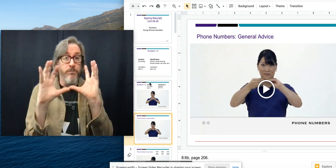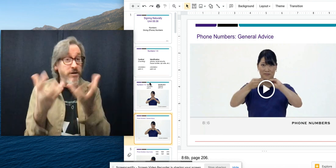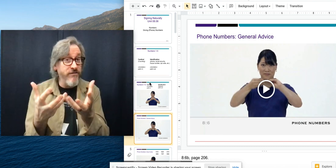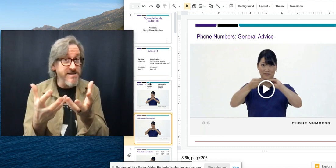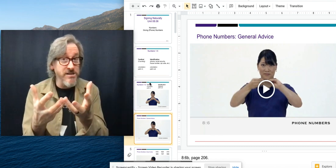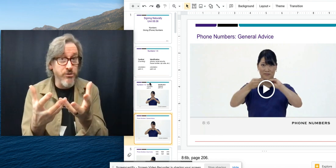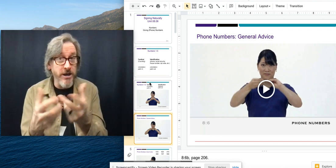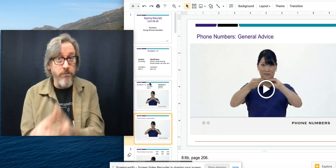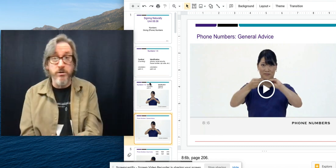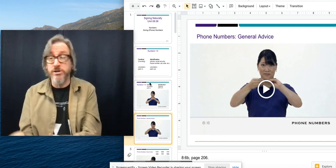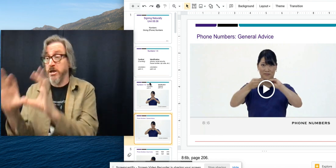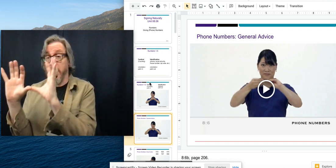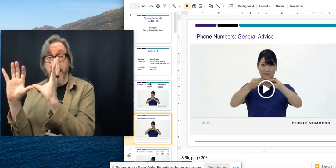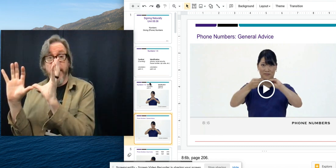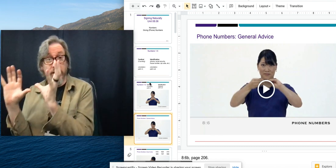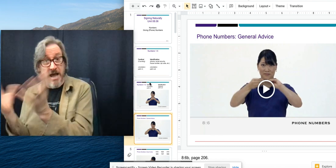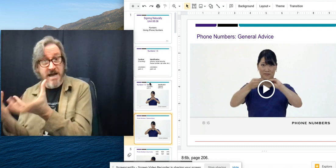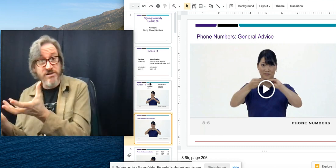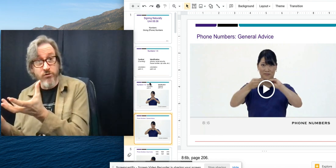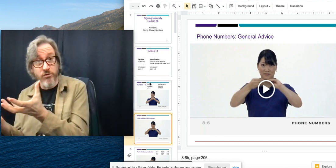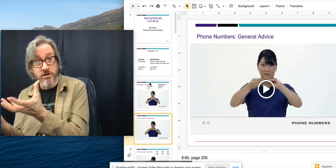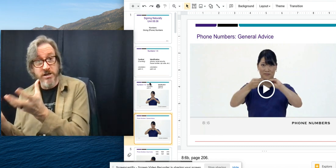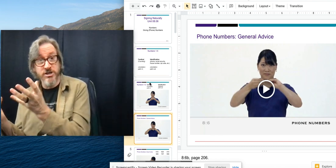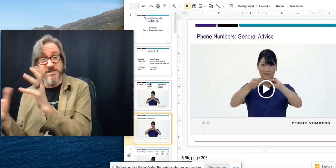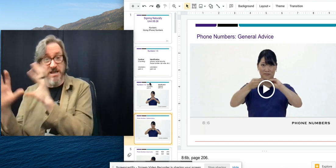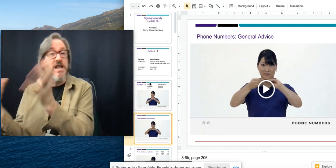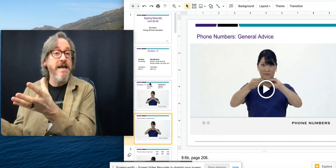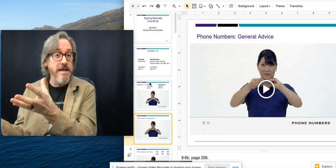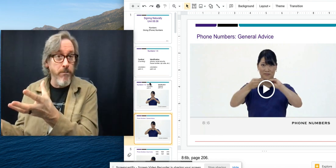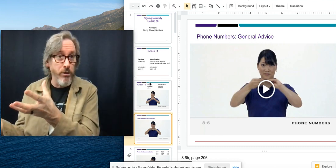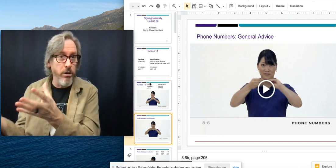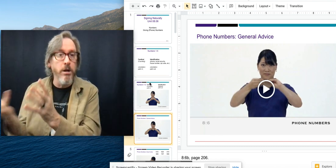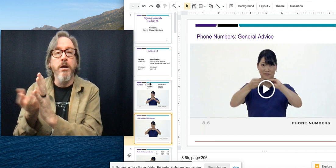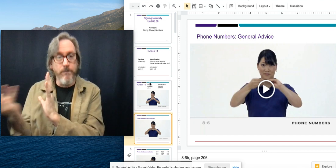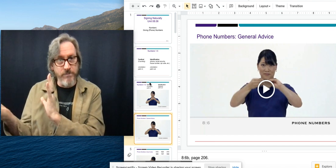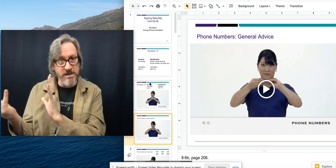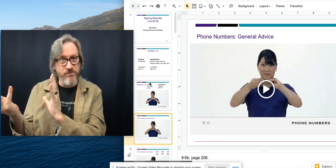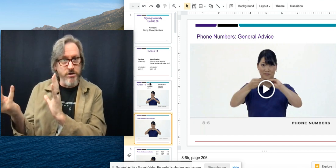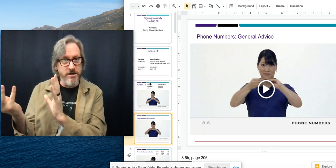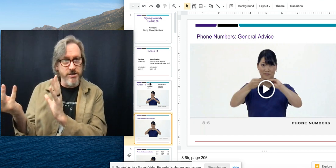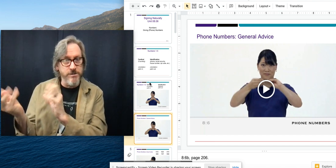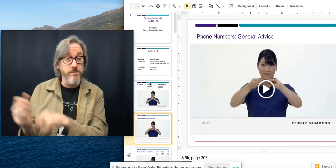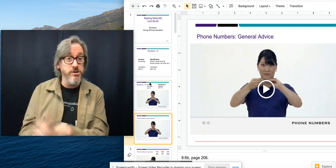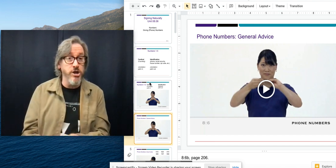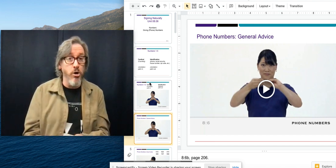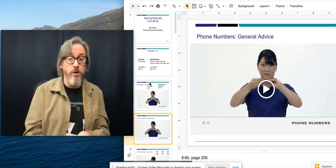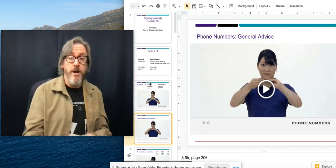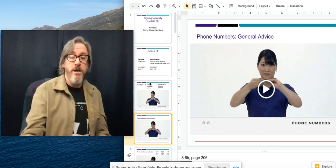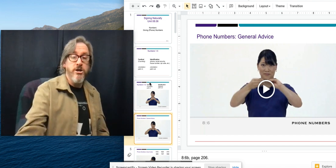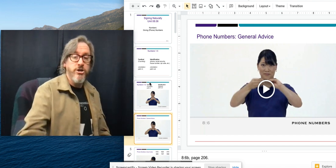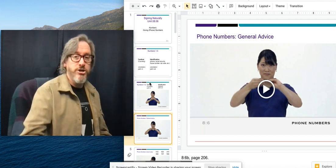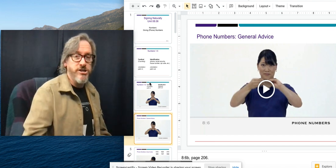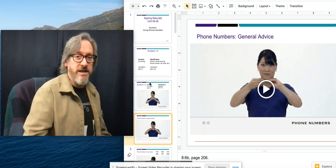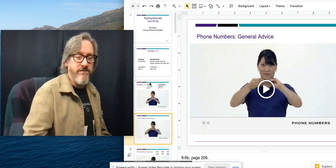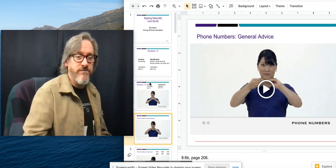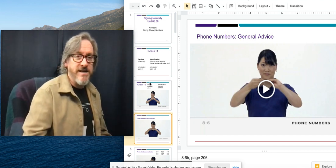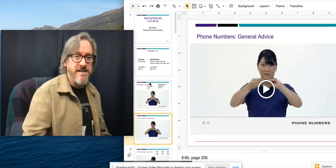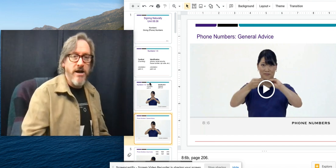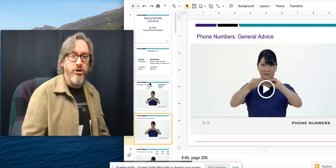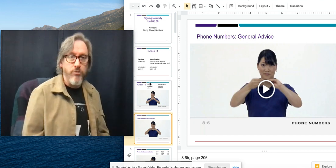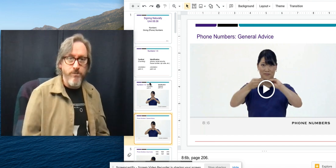The prefix is 3 numbers, and the last 4 digits, the line number, is 4 digits. So she's